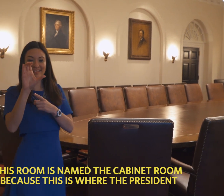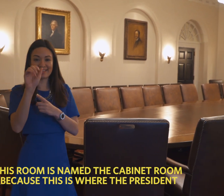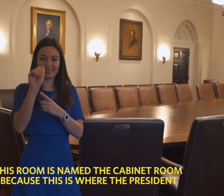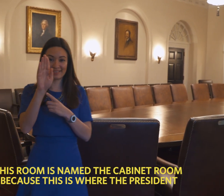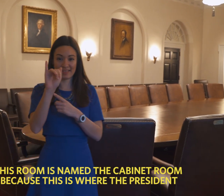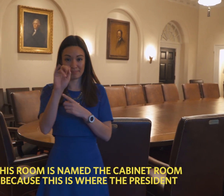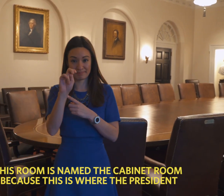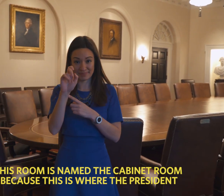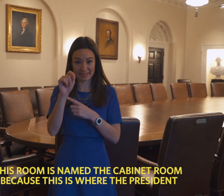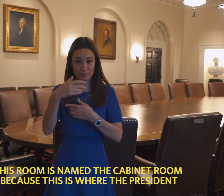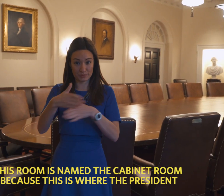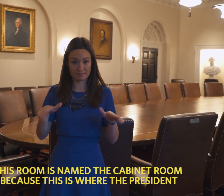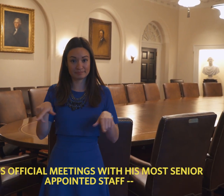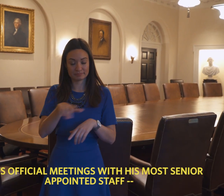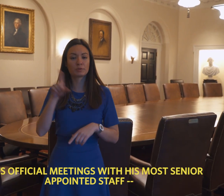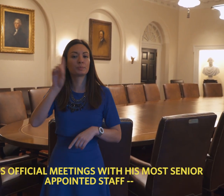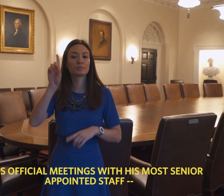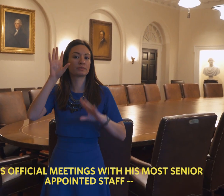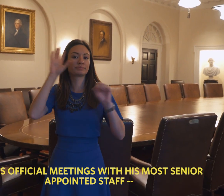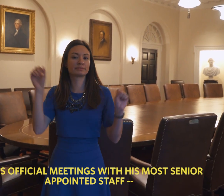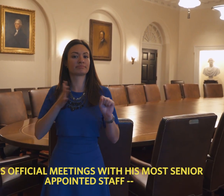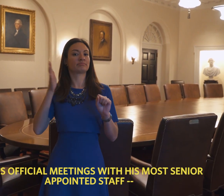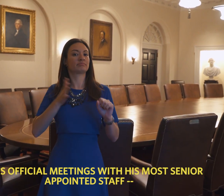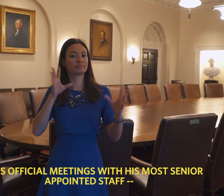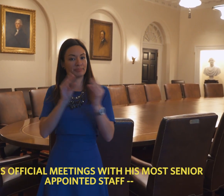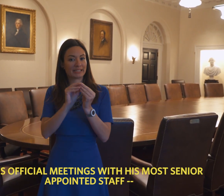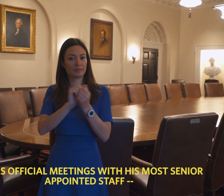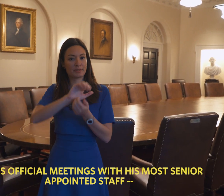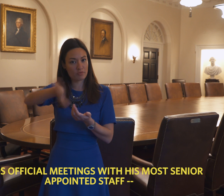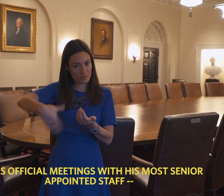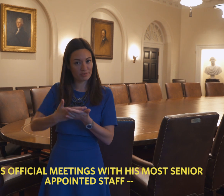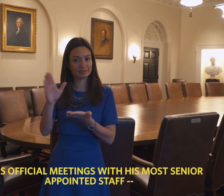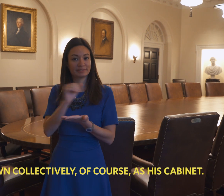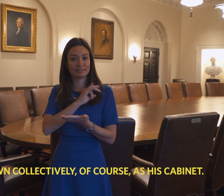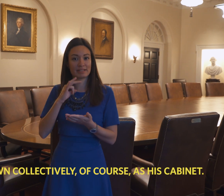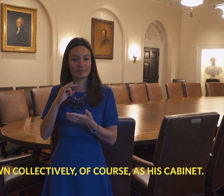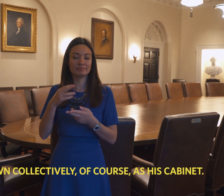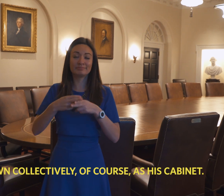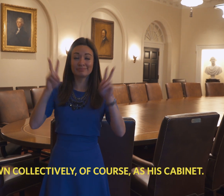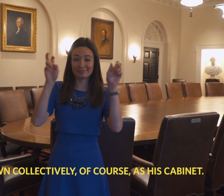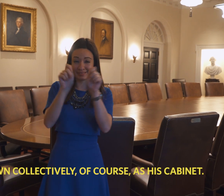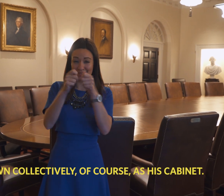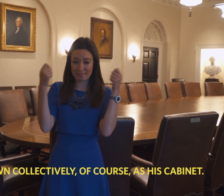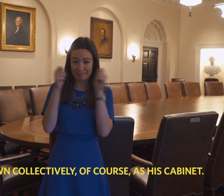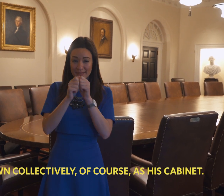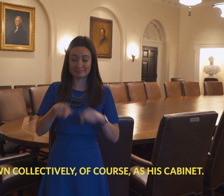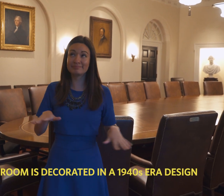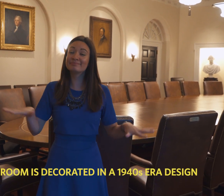because this is where the President holds official meetings with his most senior appointed staff, known collectively, of course, as his cabinet. The room